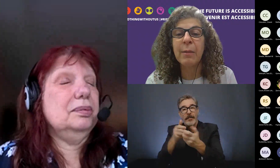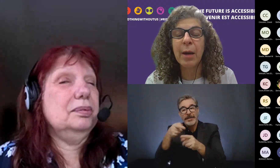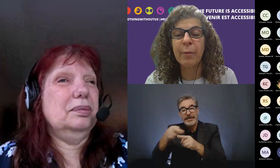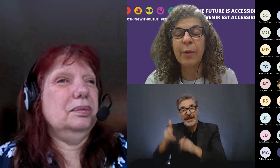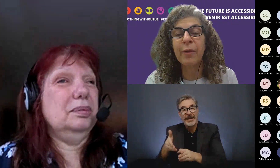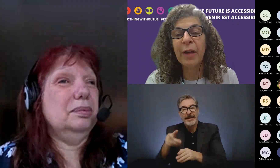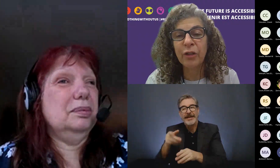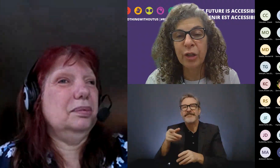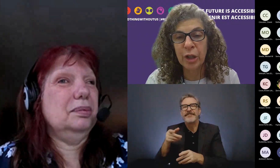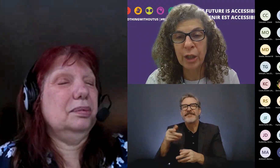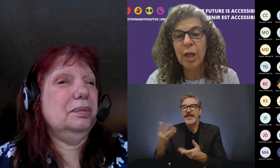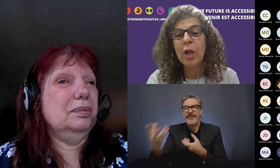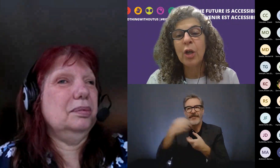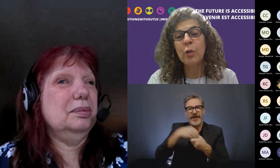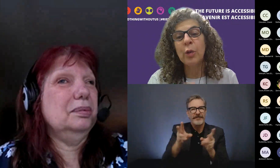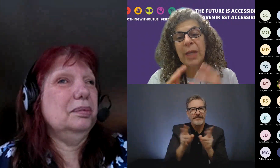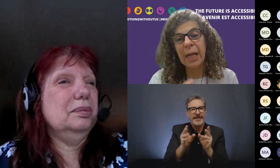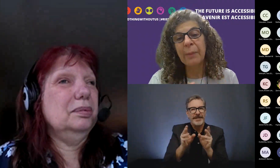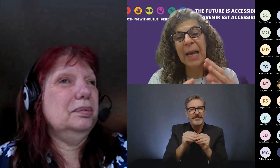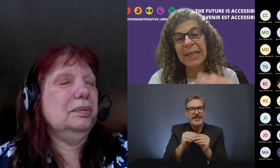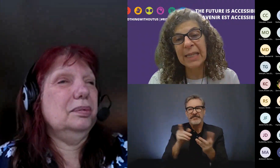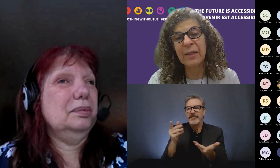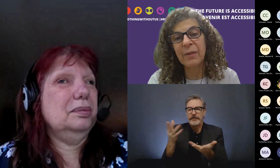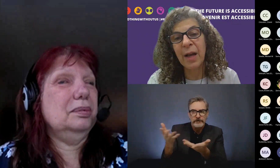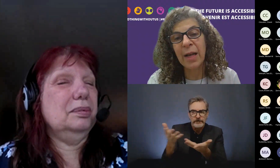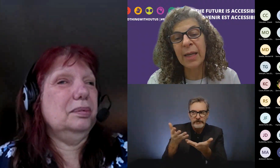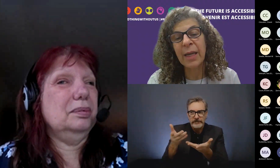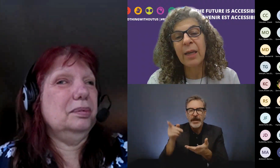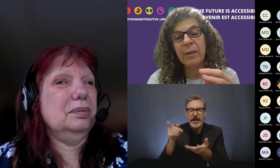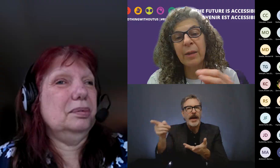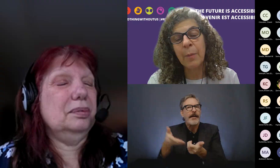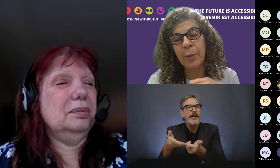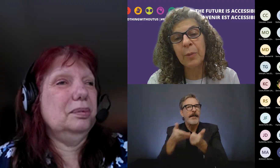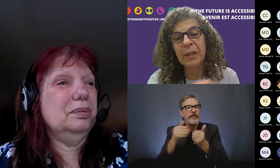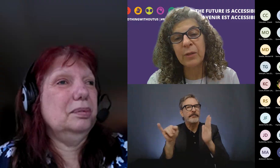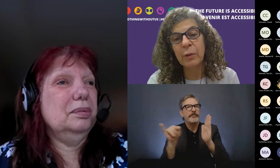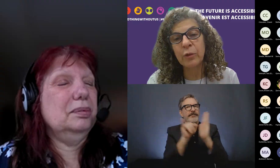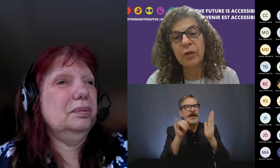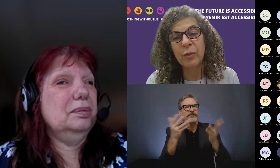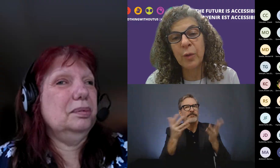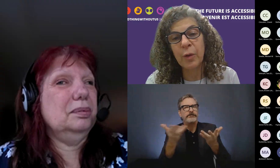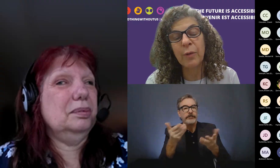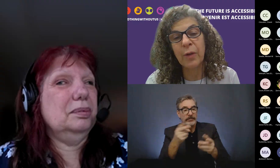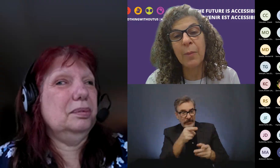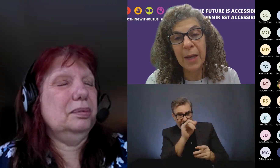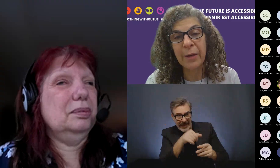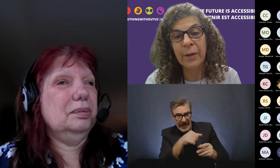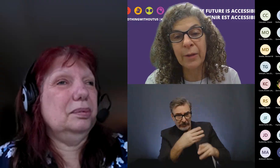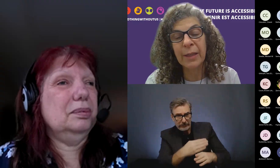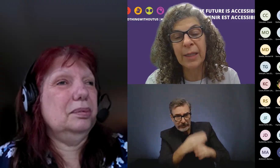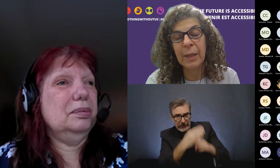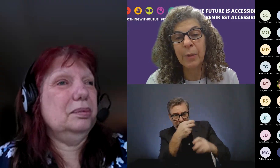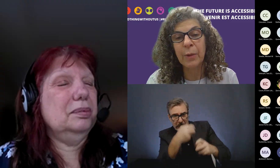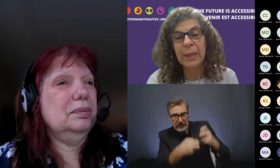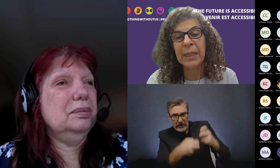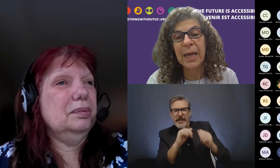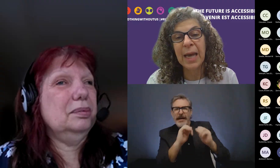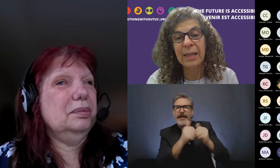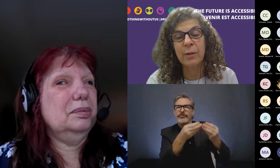right professional who would help identify the appropriate solutions for the barrier that